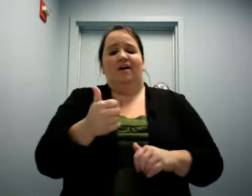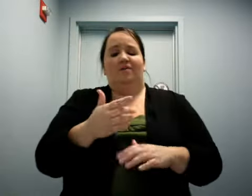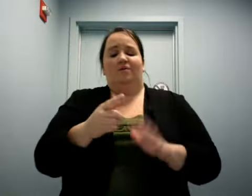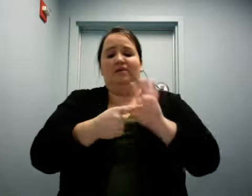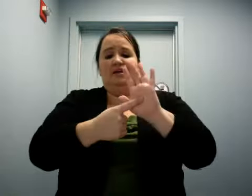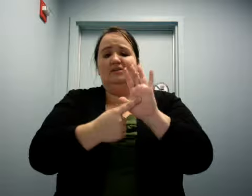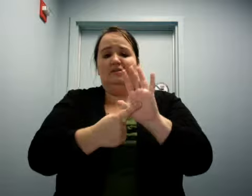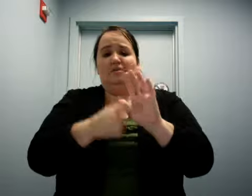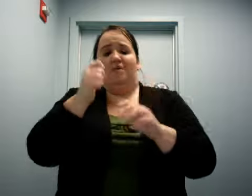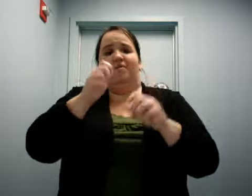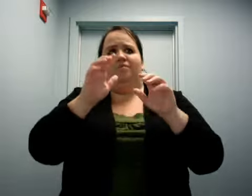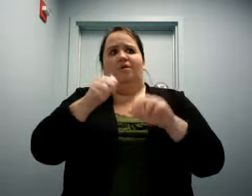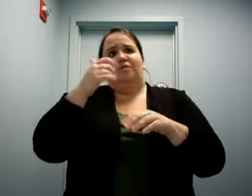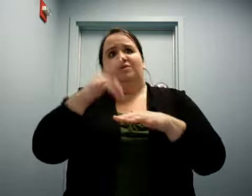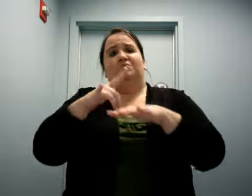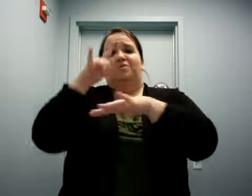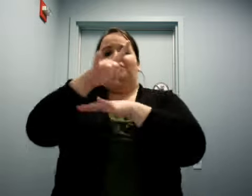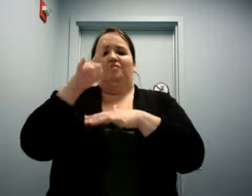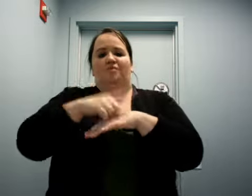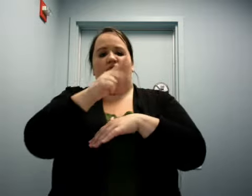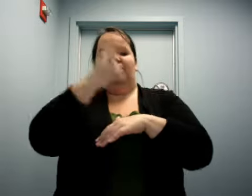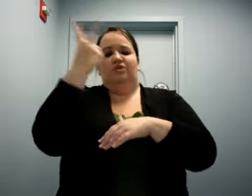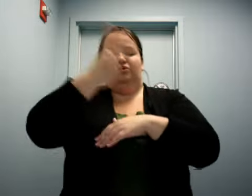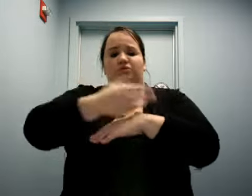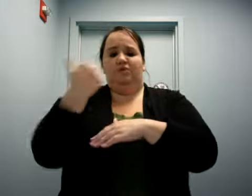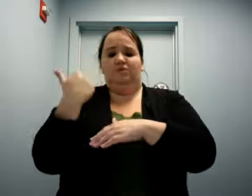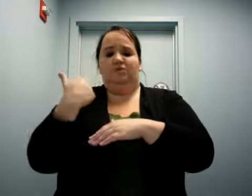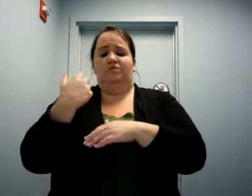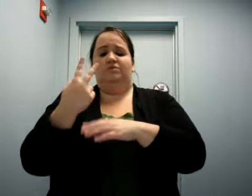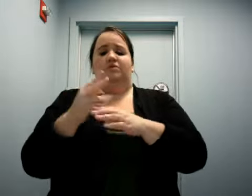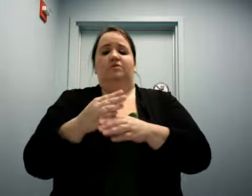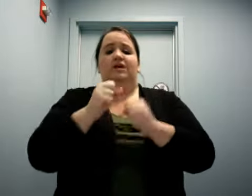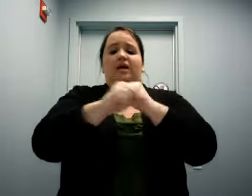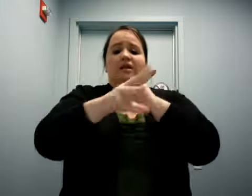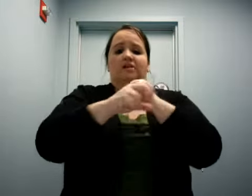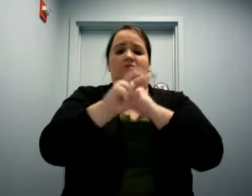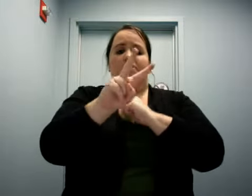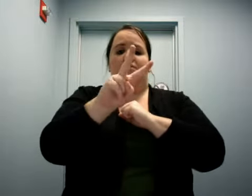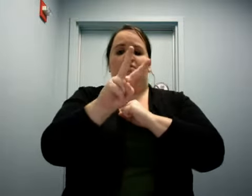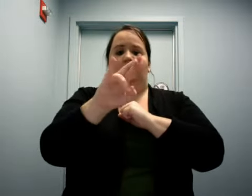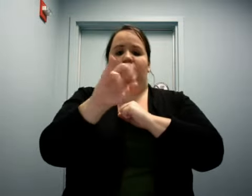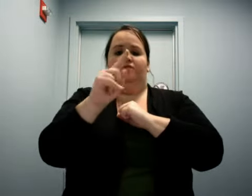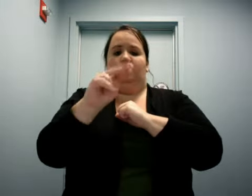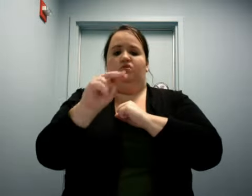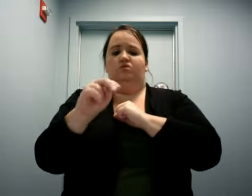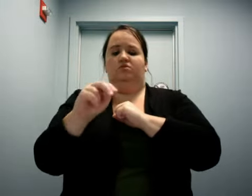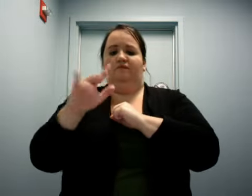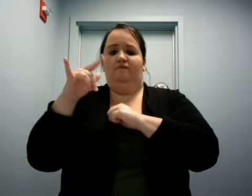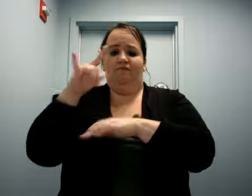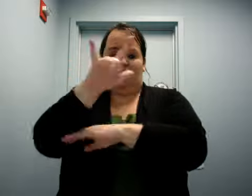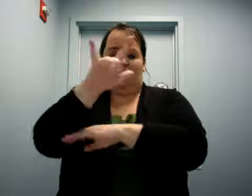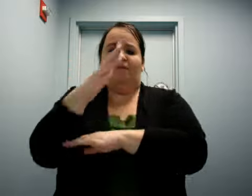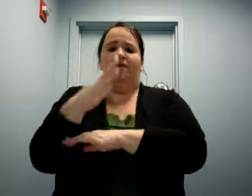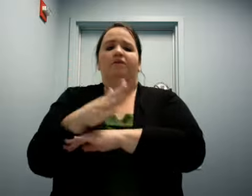days ago in which there was an announcement on the Virgin flight about their charity walk in India, Africa, and other countries.